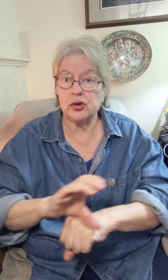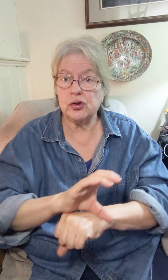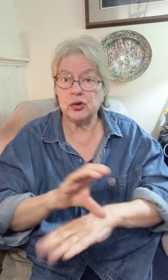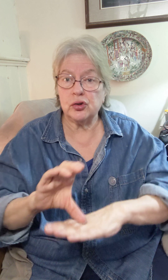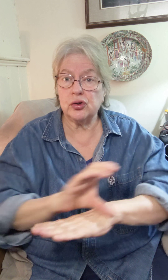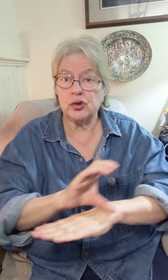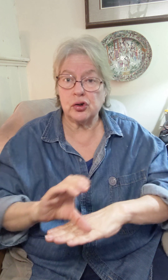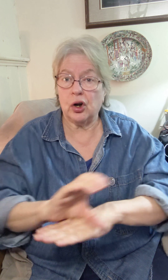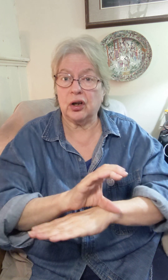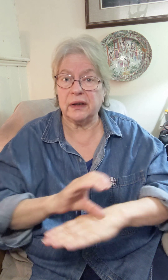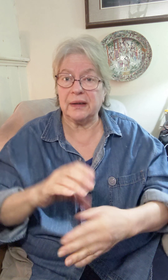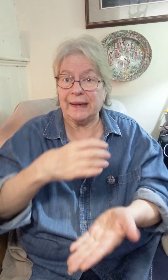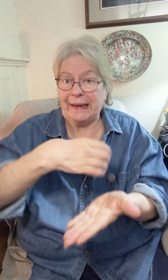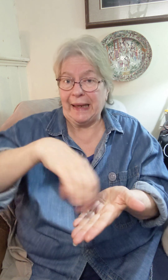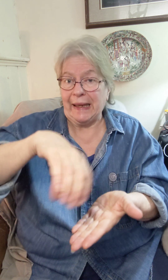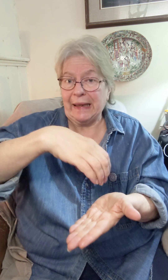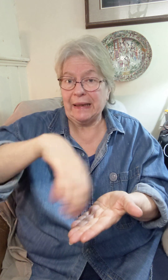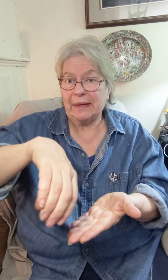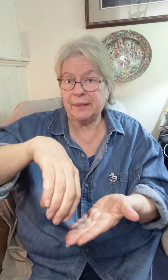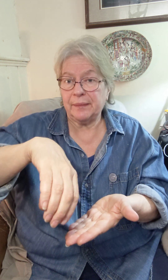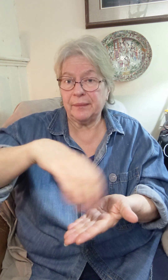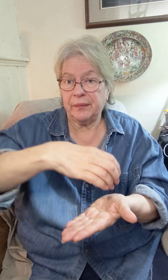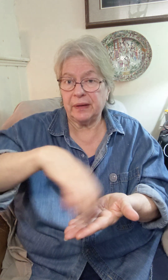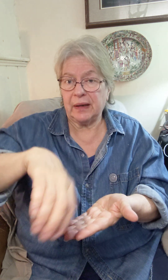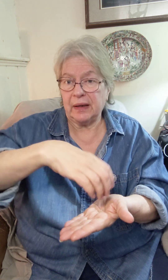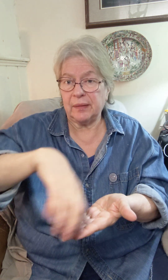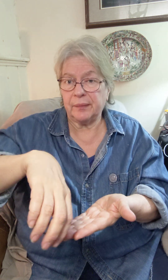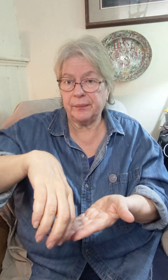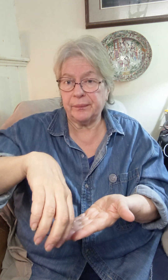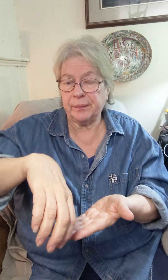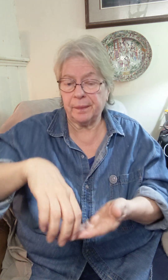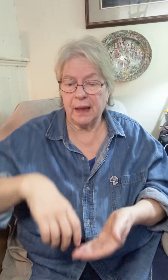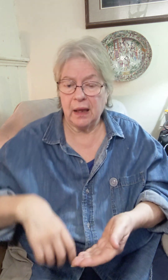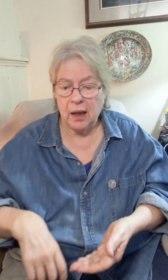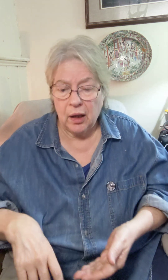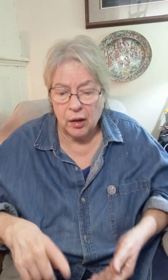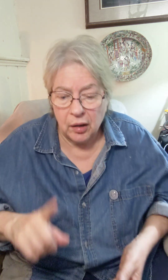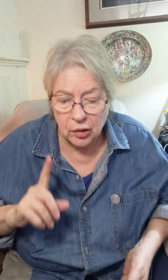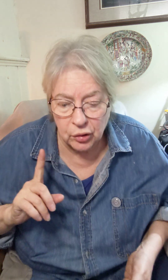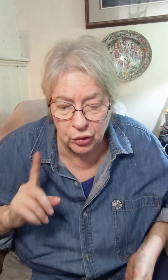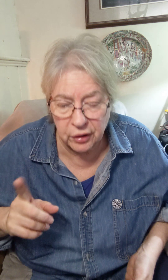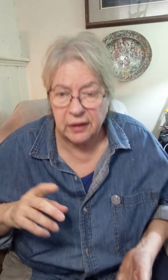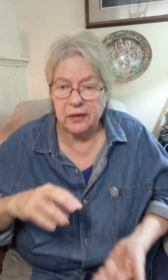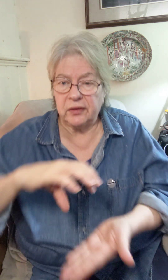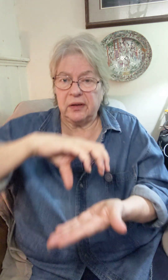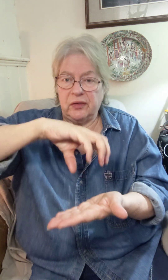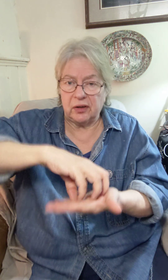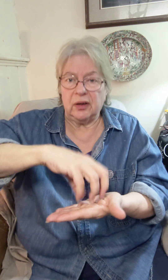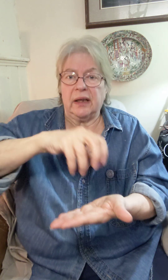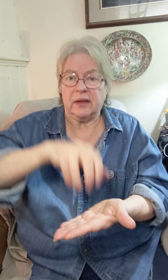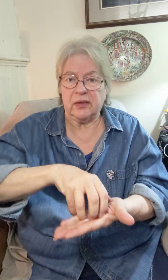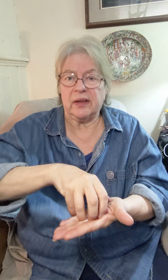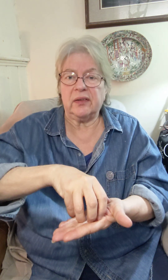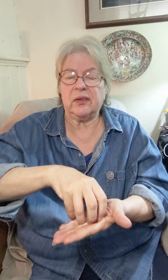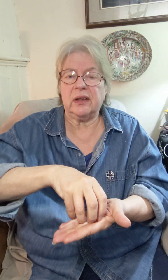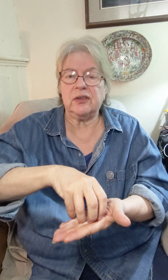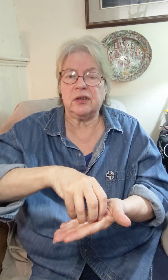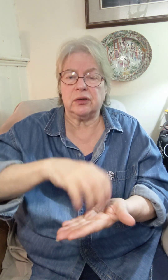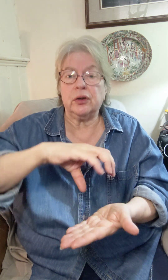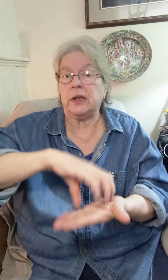Chocolate cake. Cake. cookies is done like this. That's a cookie